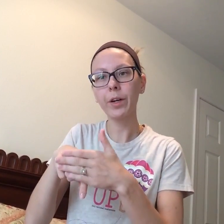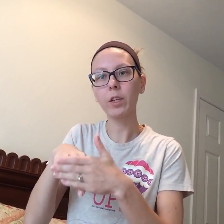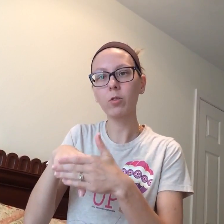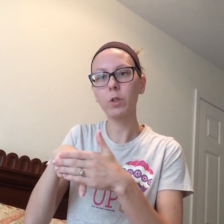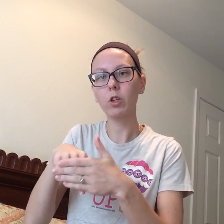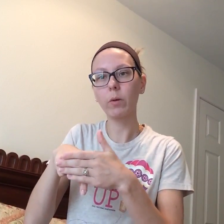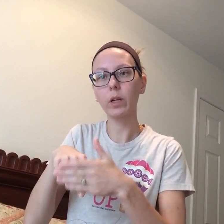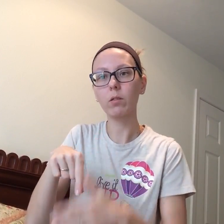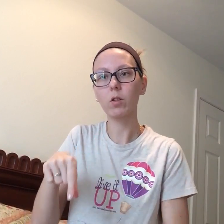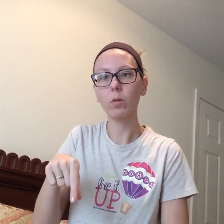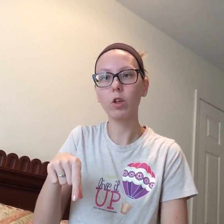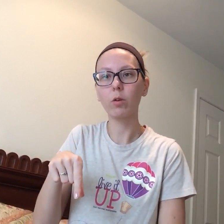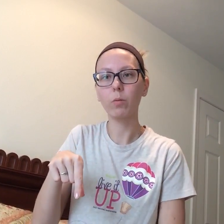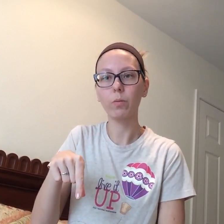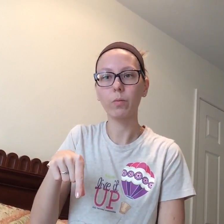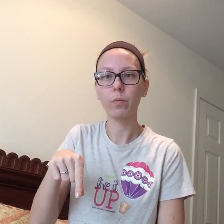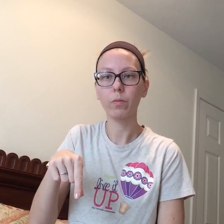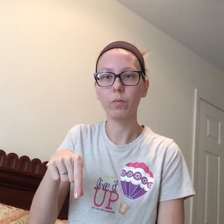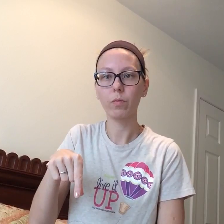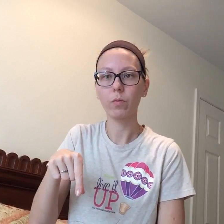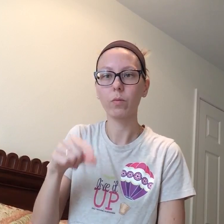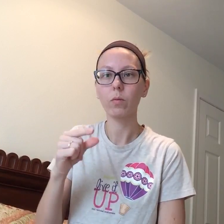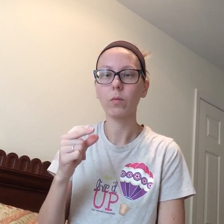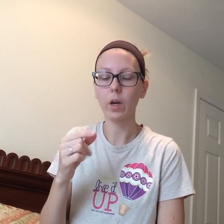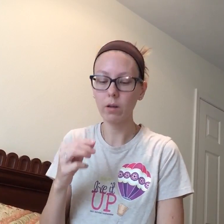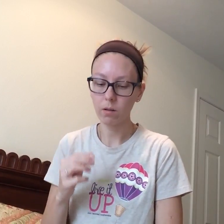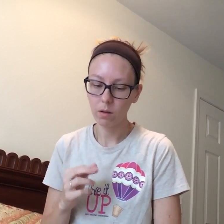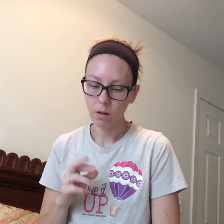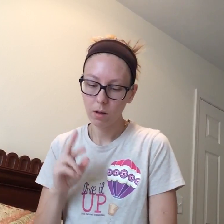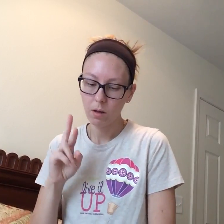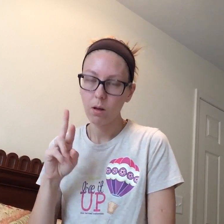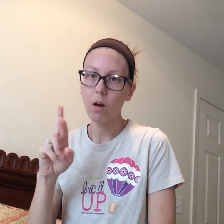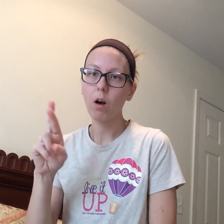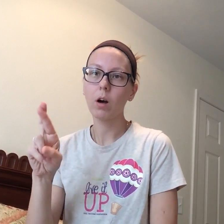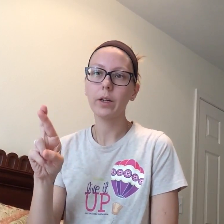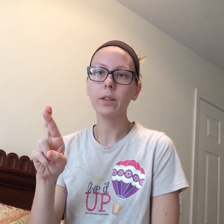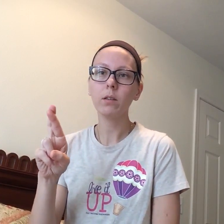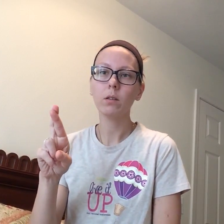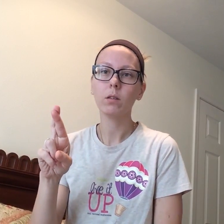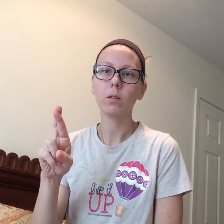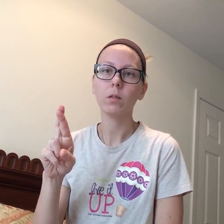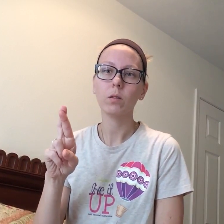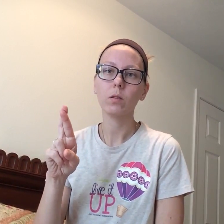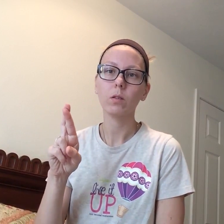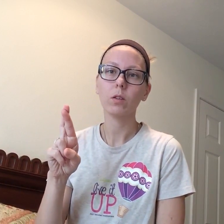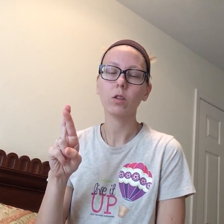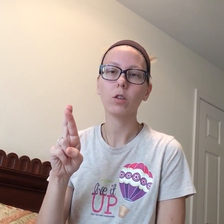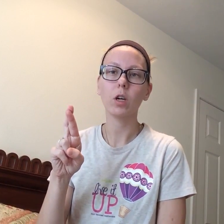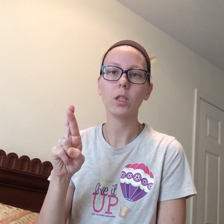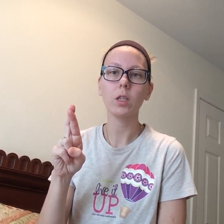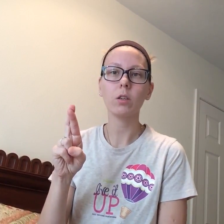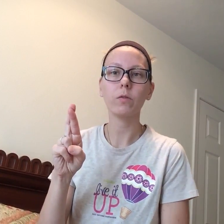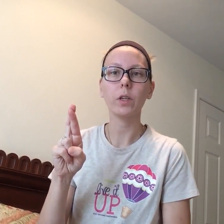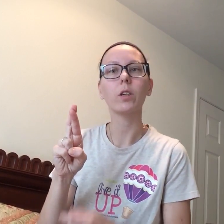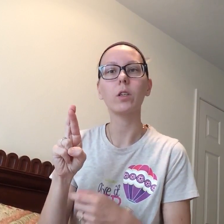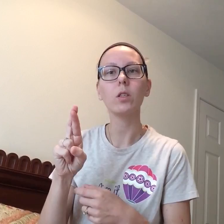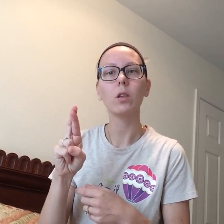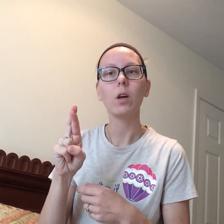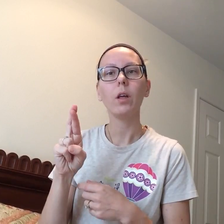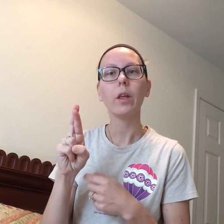hand should be showing. So Q. Okay? R, you're crossing your fingers like